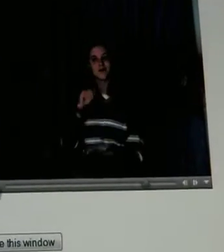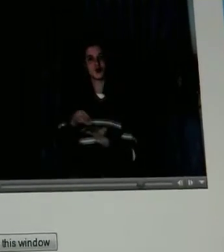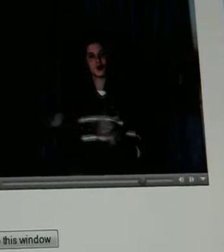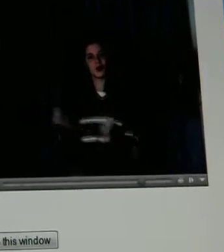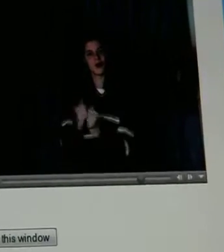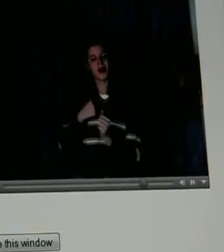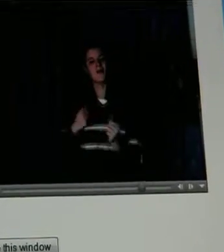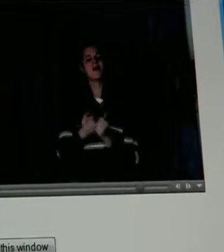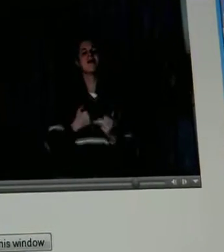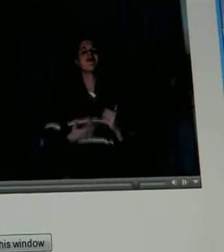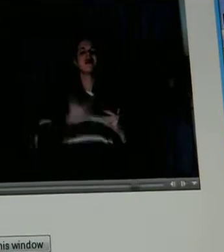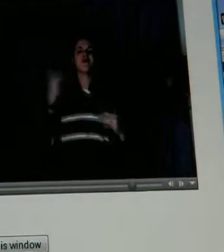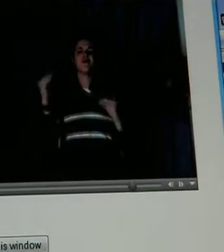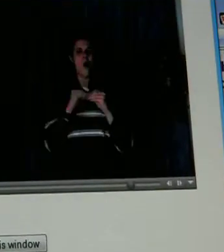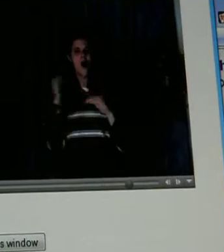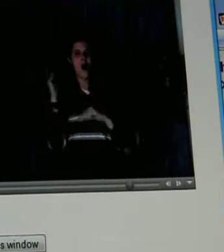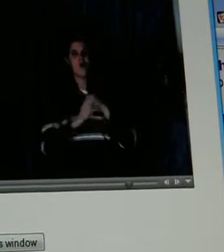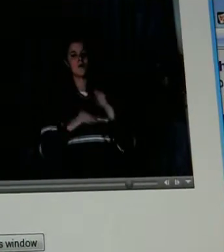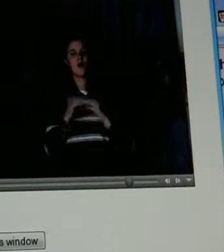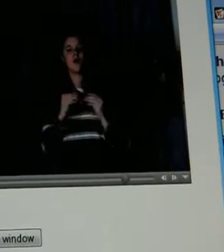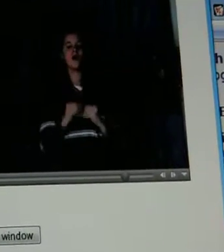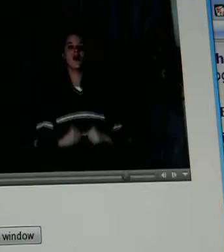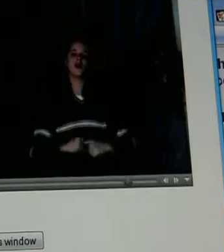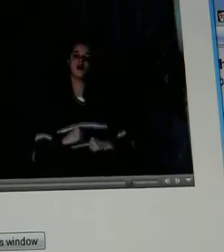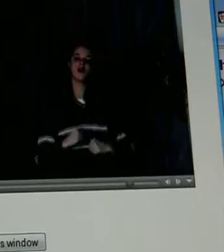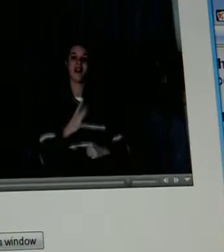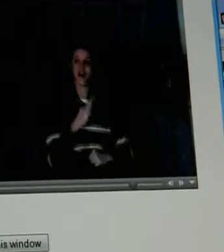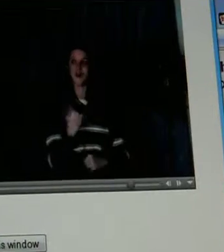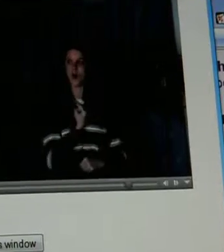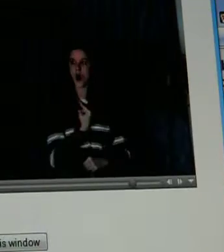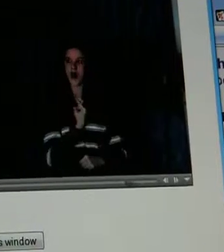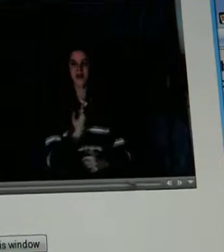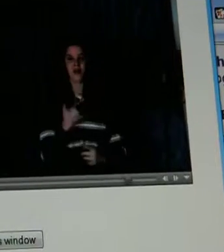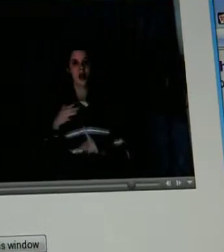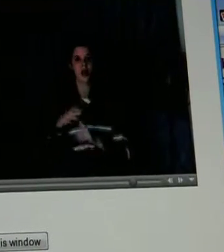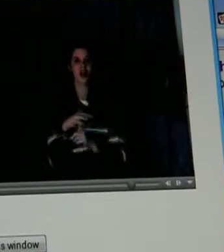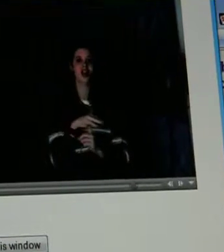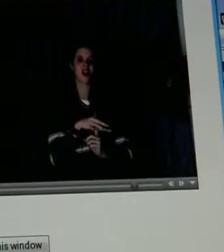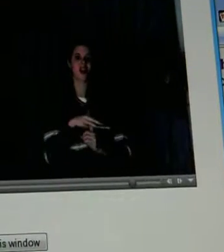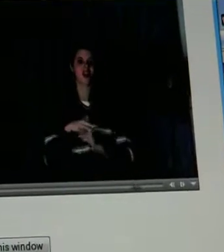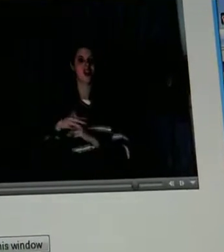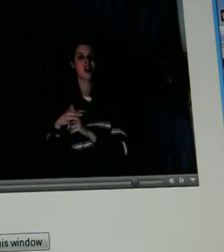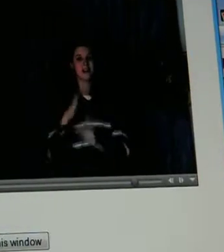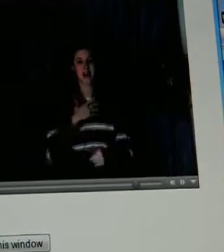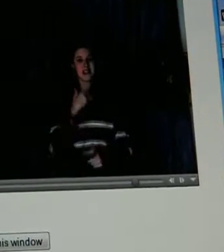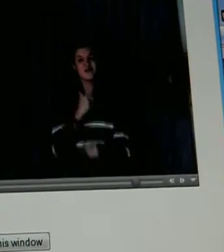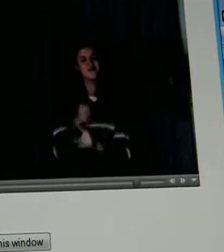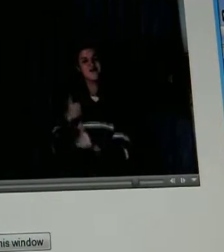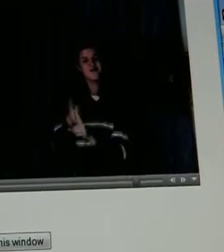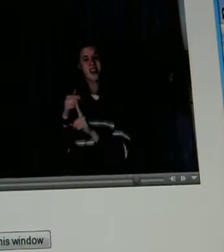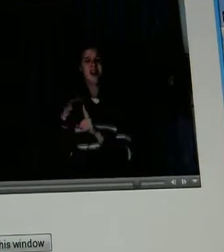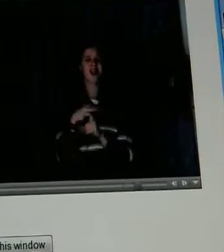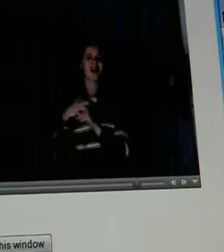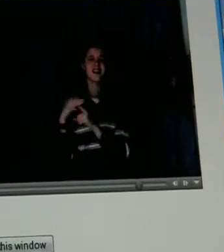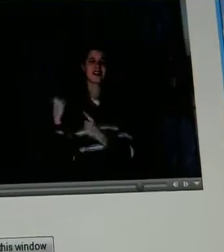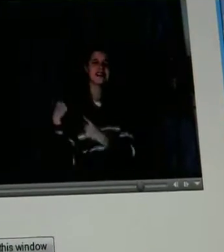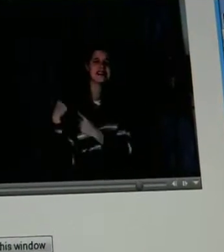being mainstreamed, and I feel more comfortable and confident about what I'm able to do.